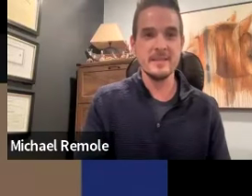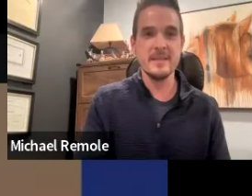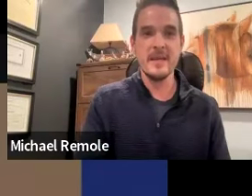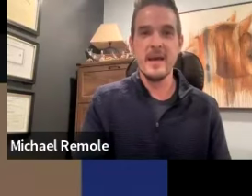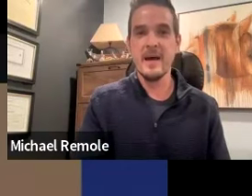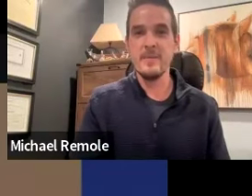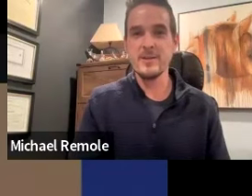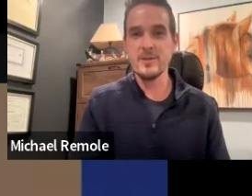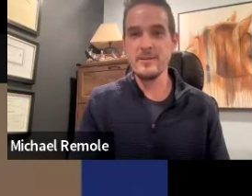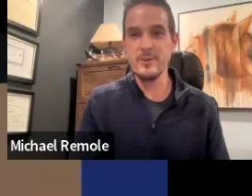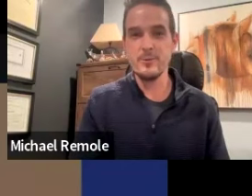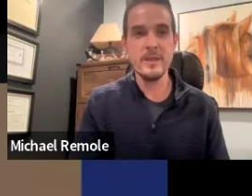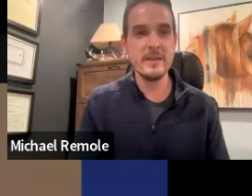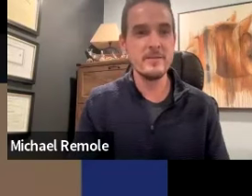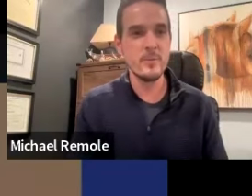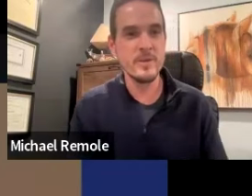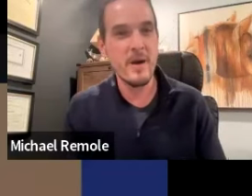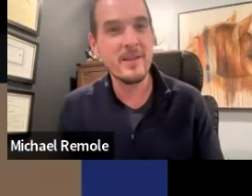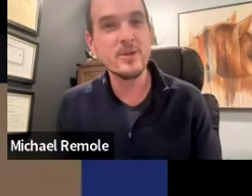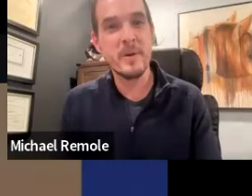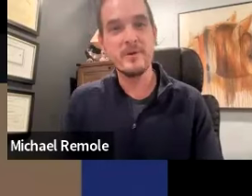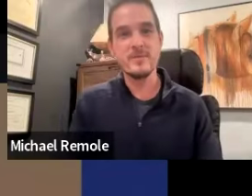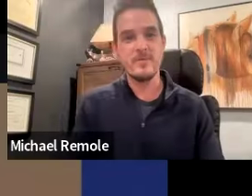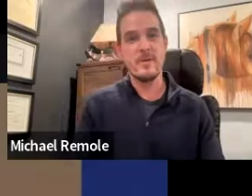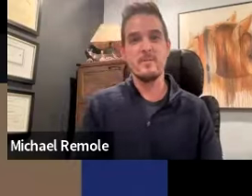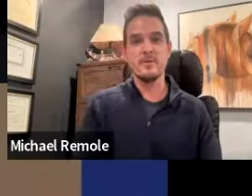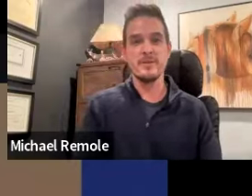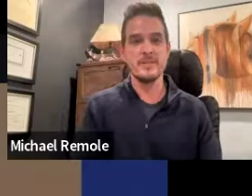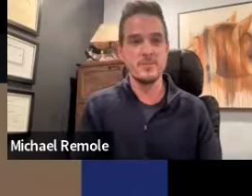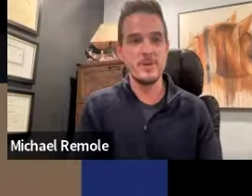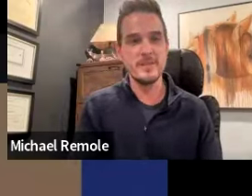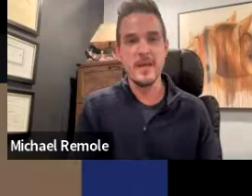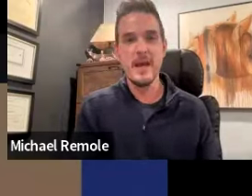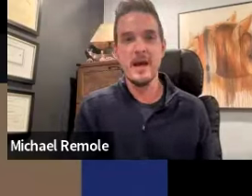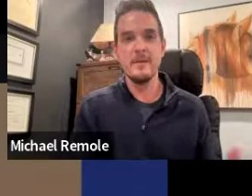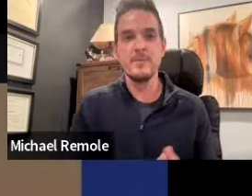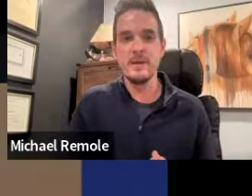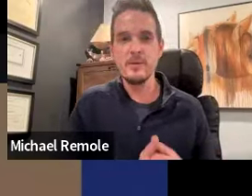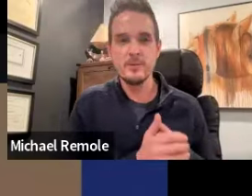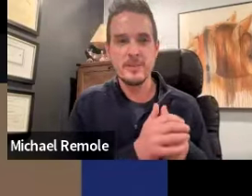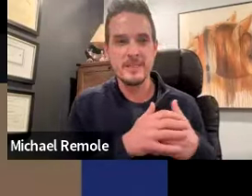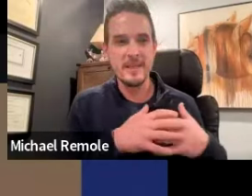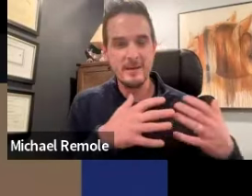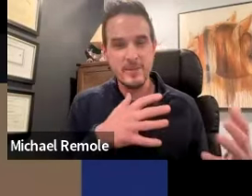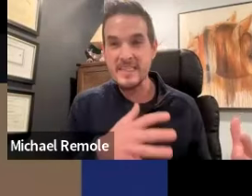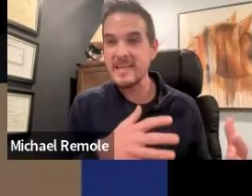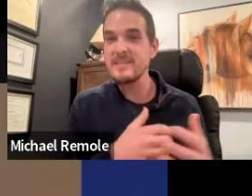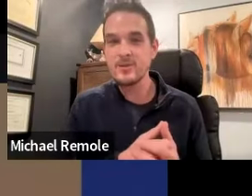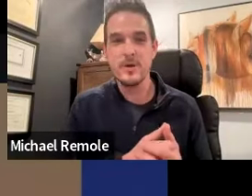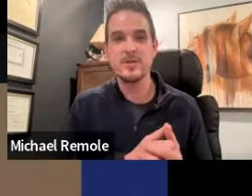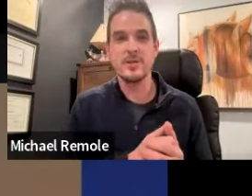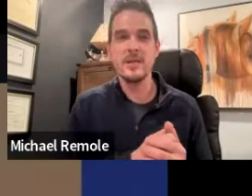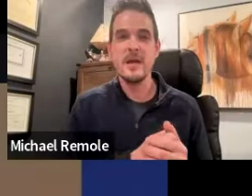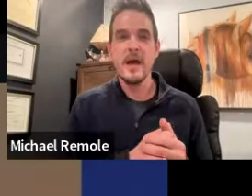this is a child who lived with the biological parents from birth to 6 weeks. There was a it was a